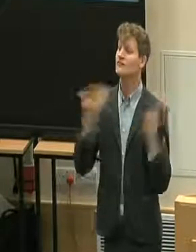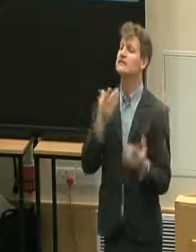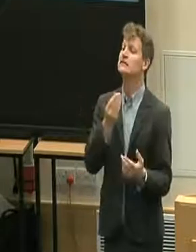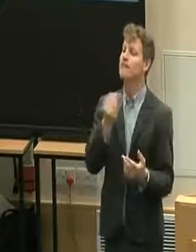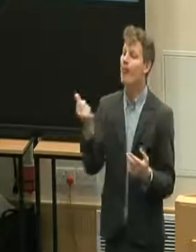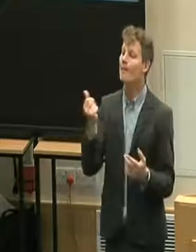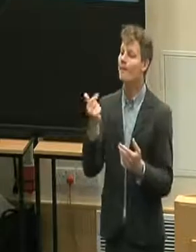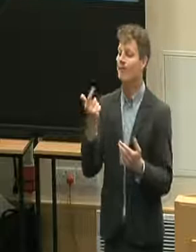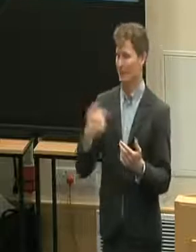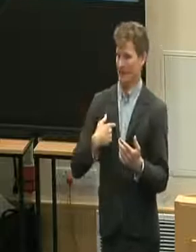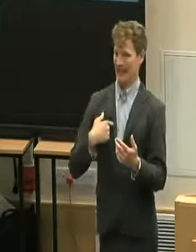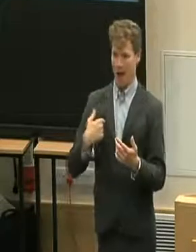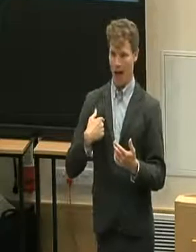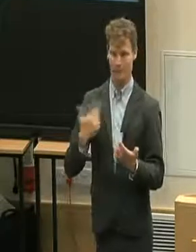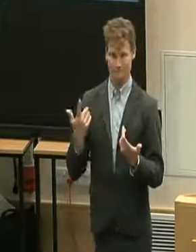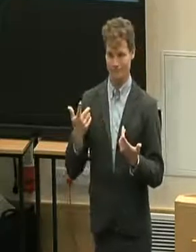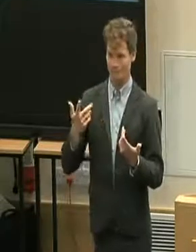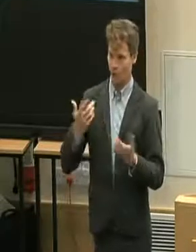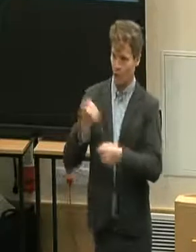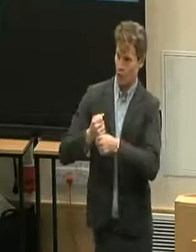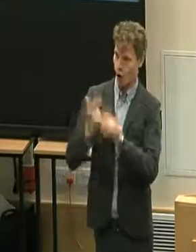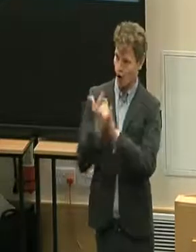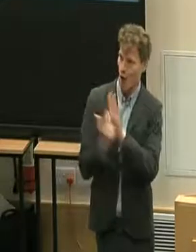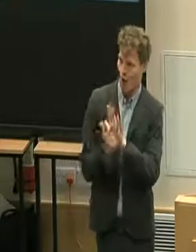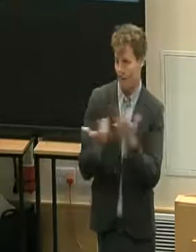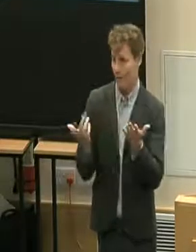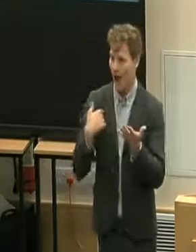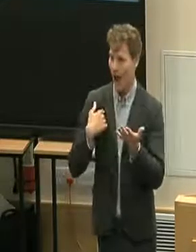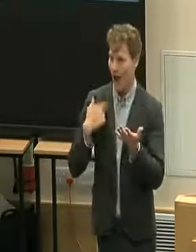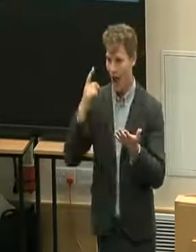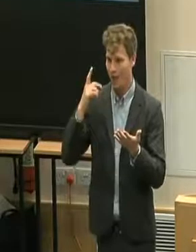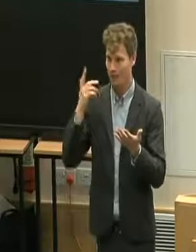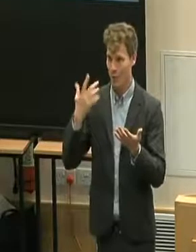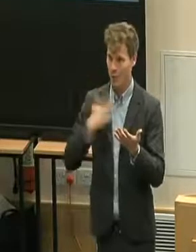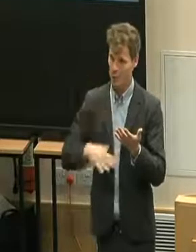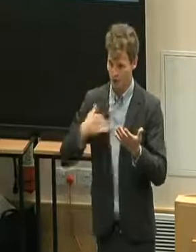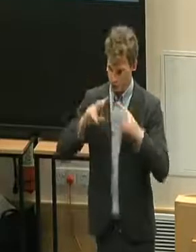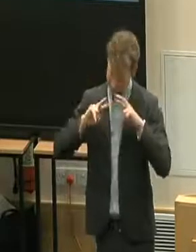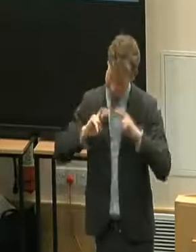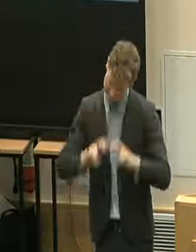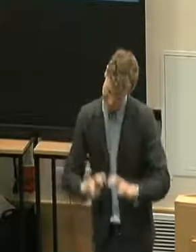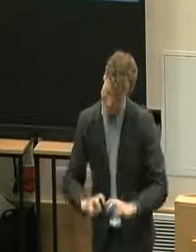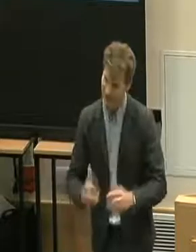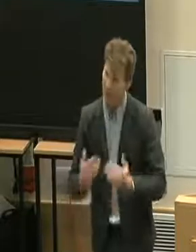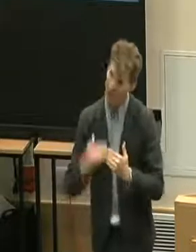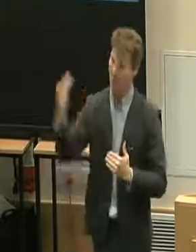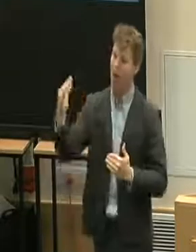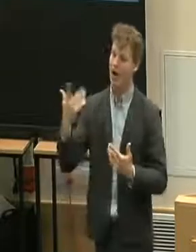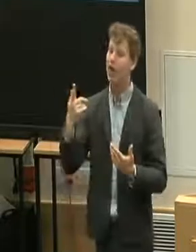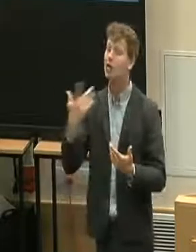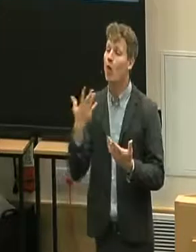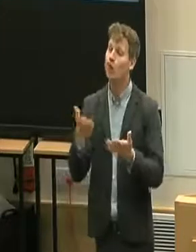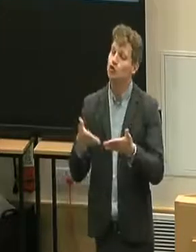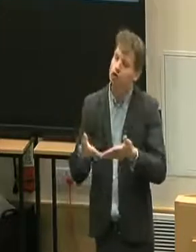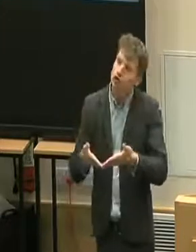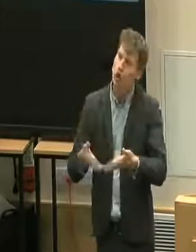terms of their underlying language. The general principles, Article 3,